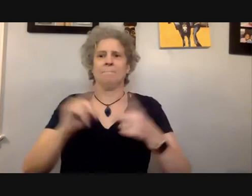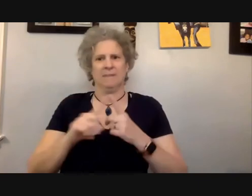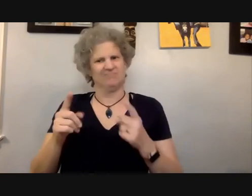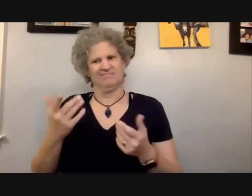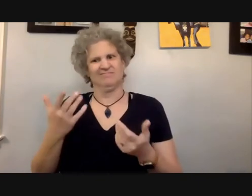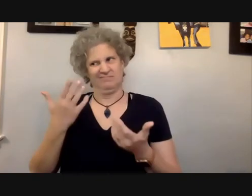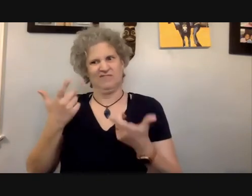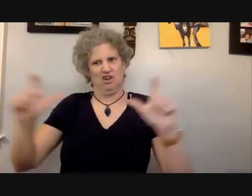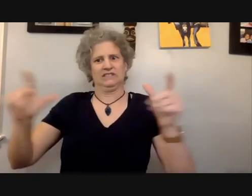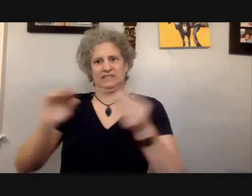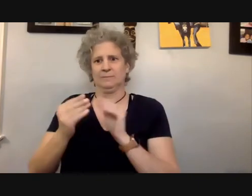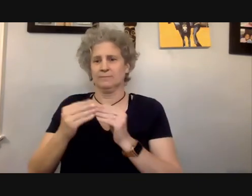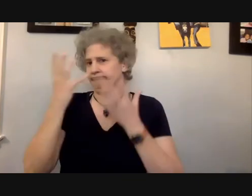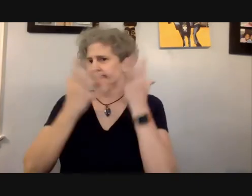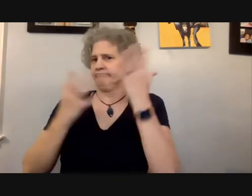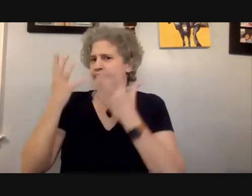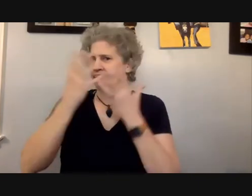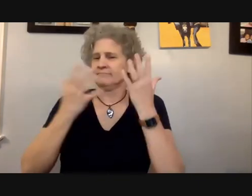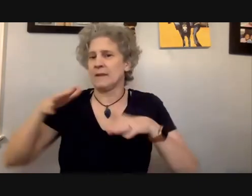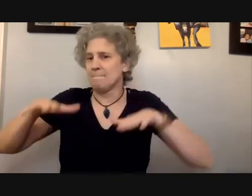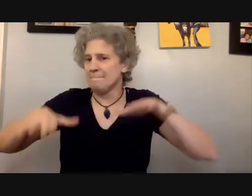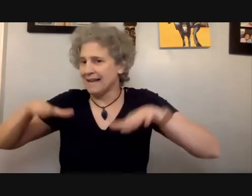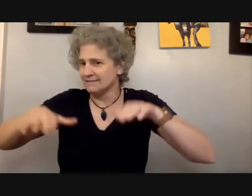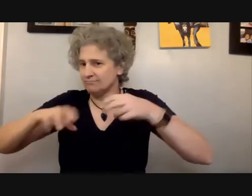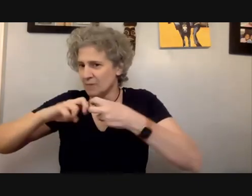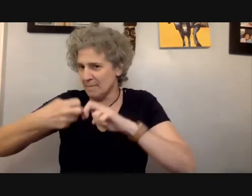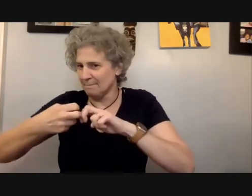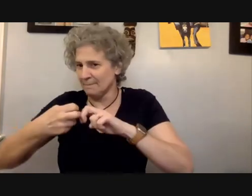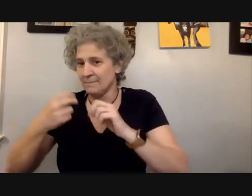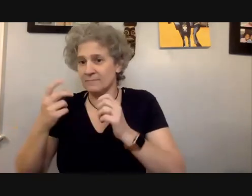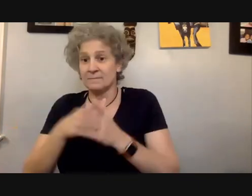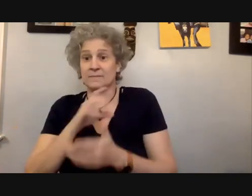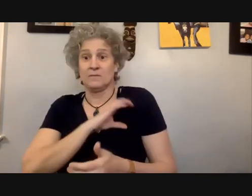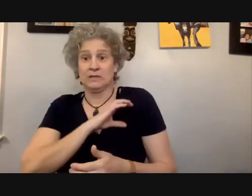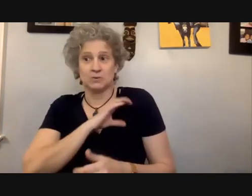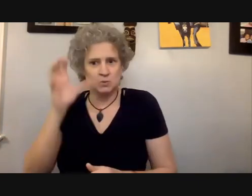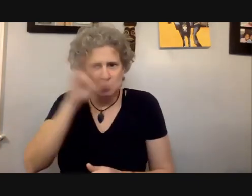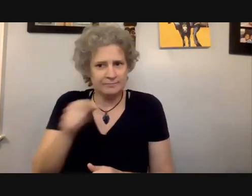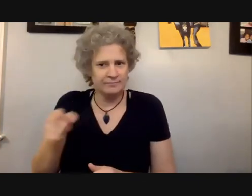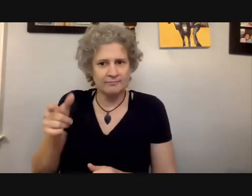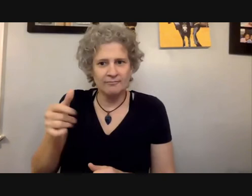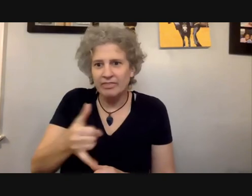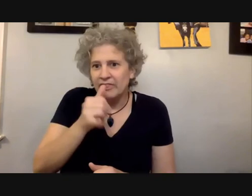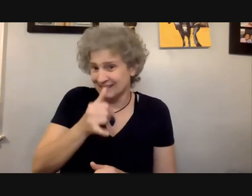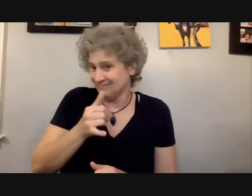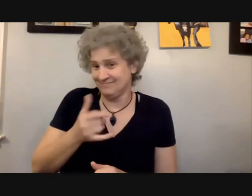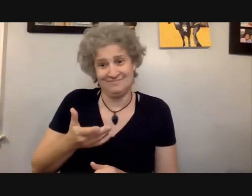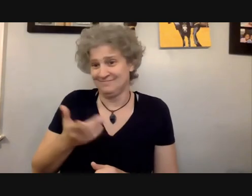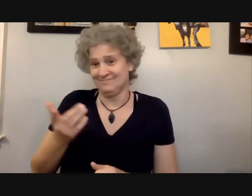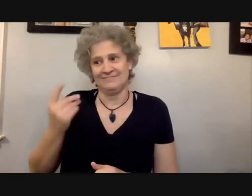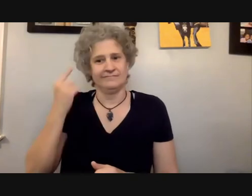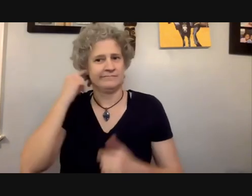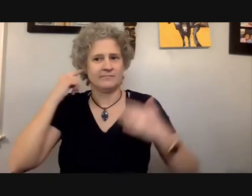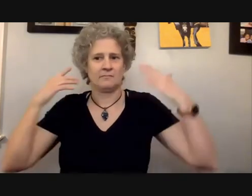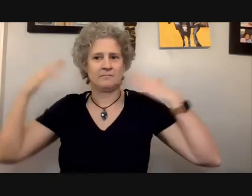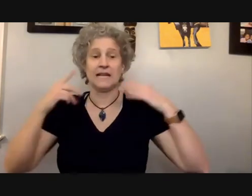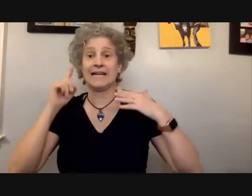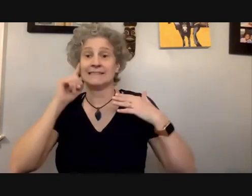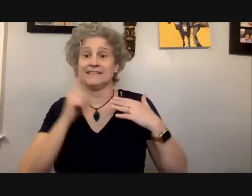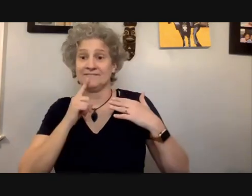It's interesting. There's a large number of people in the deaf community who have balance issues. A lot of